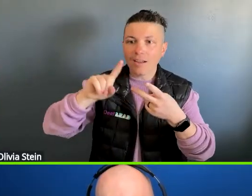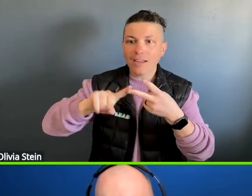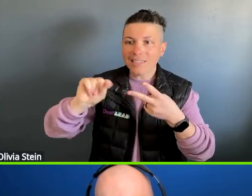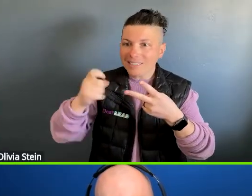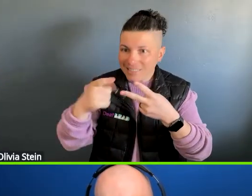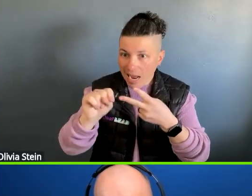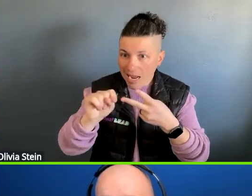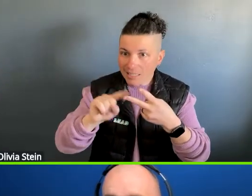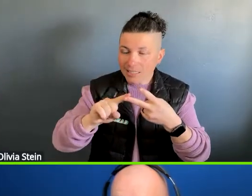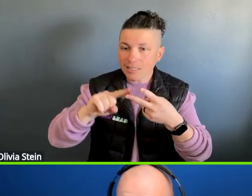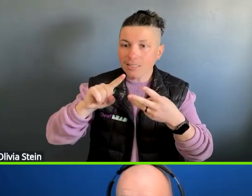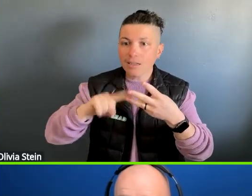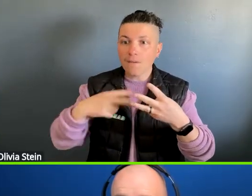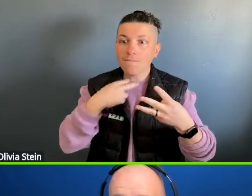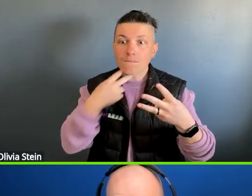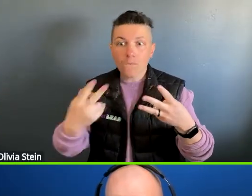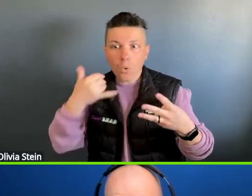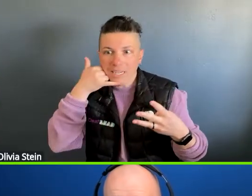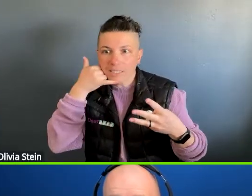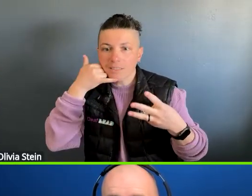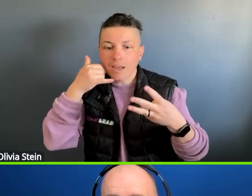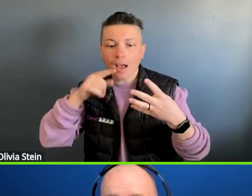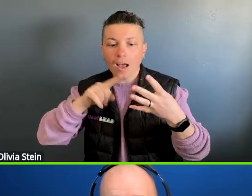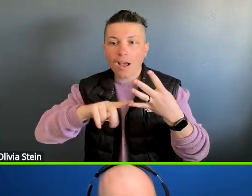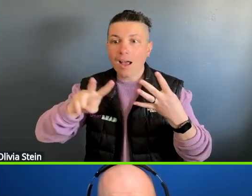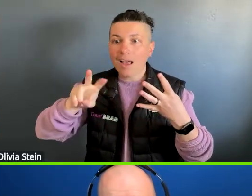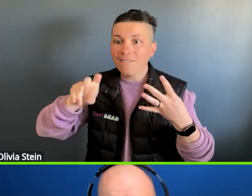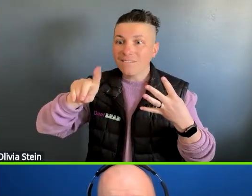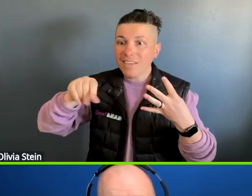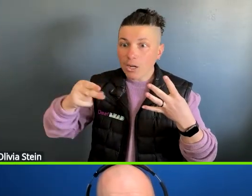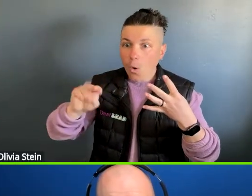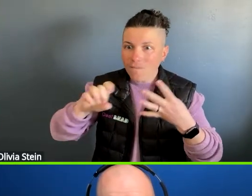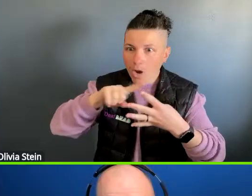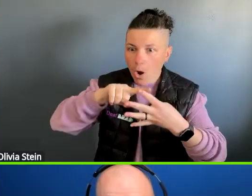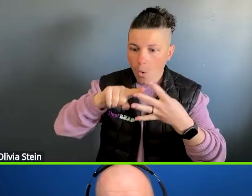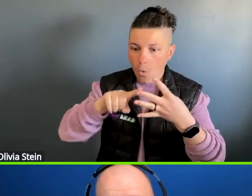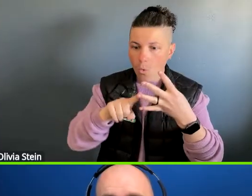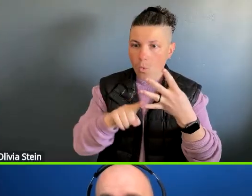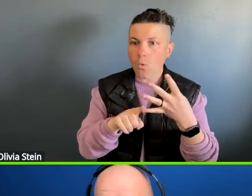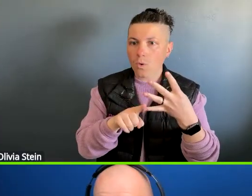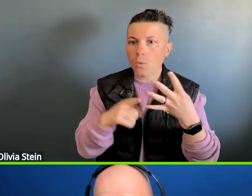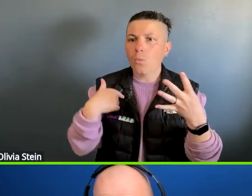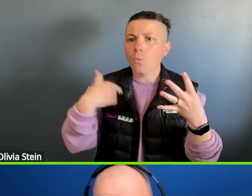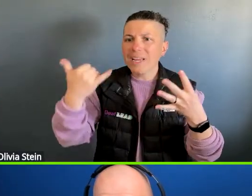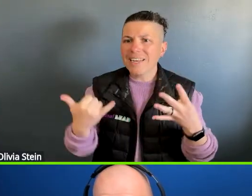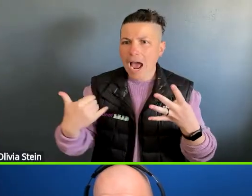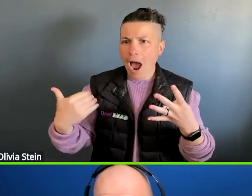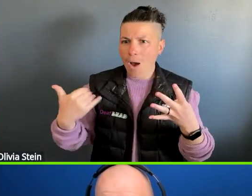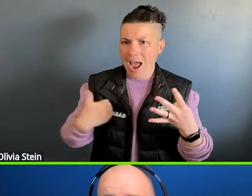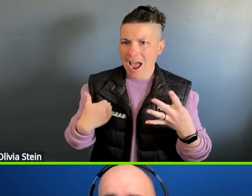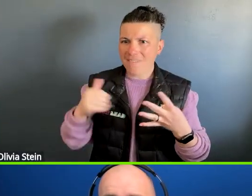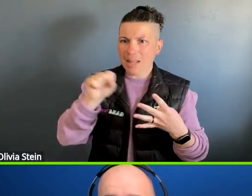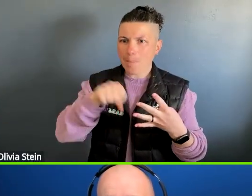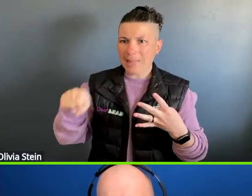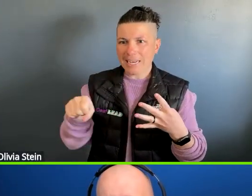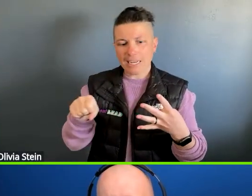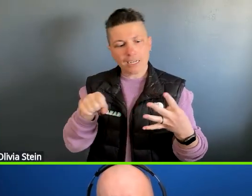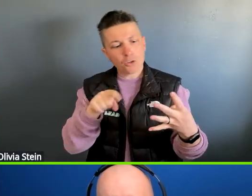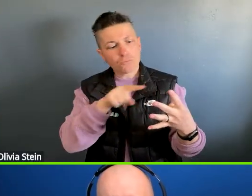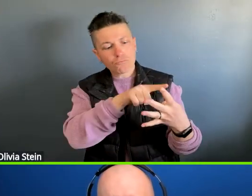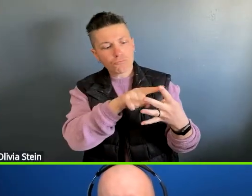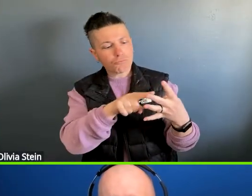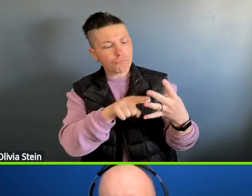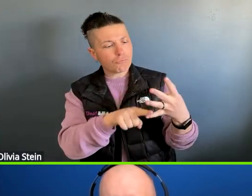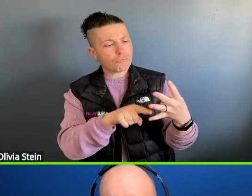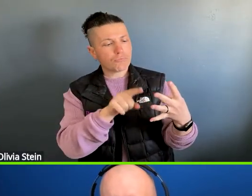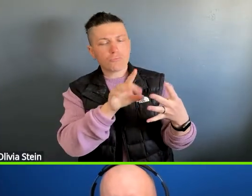this option of chat, of text, voice call, if they decide to use so, as well as video phone, now we